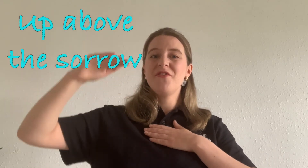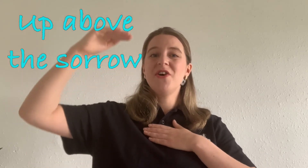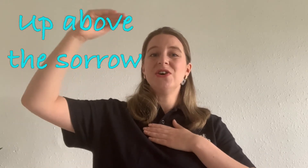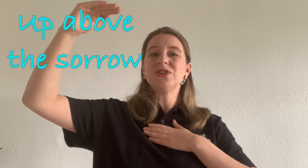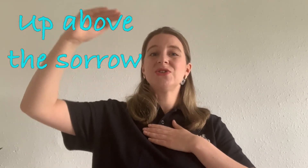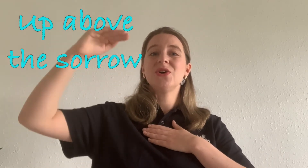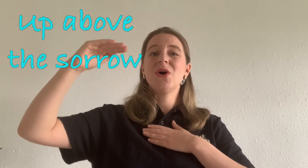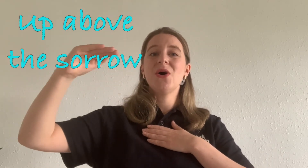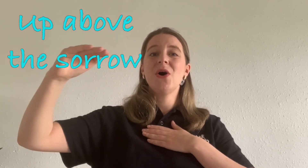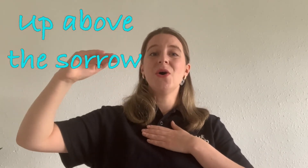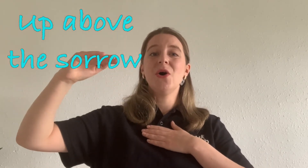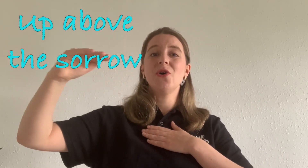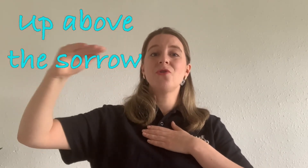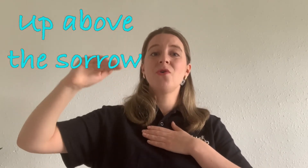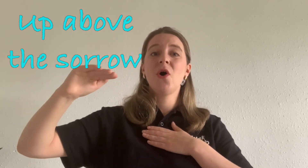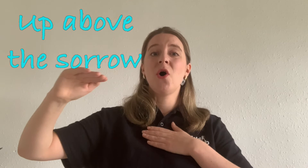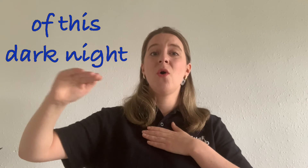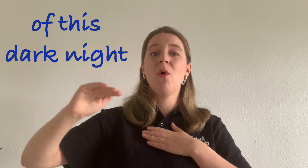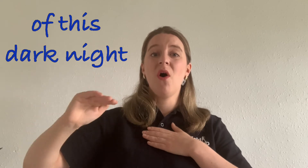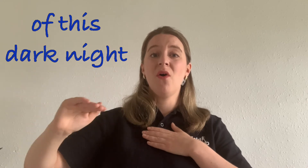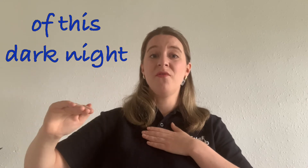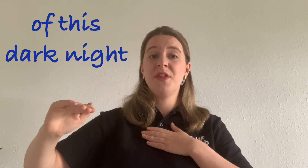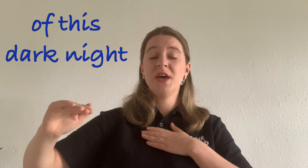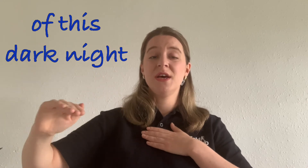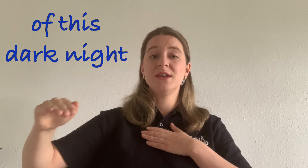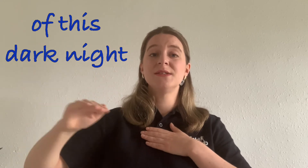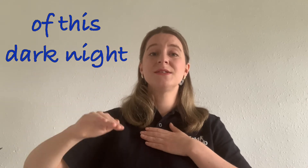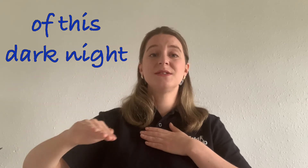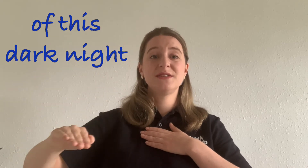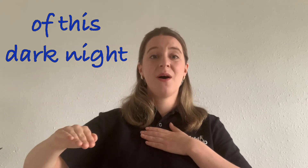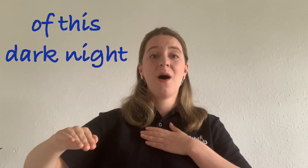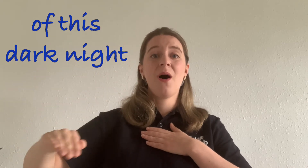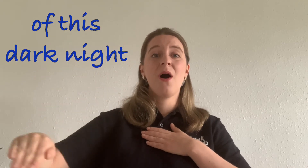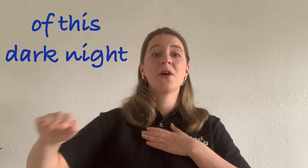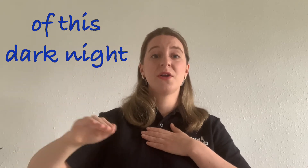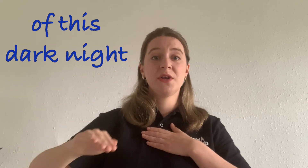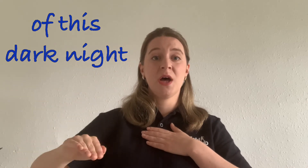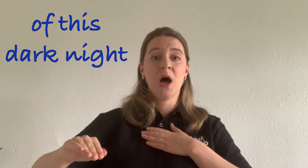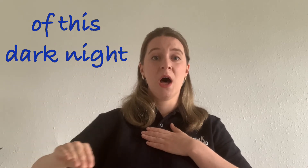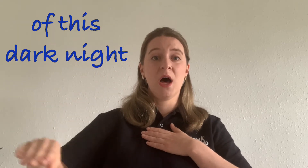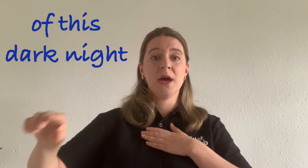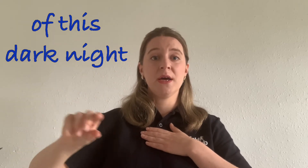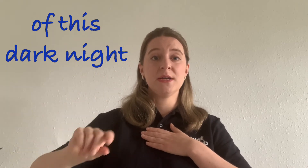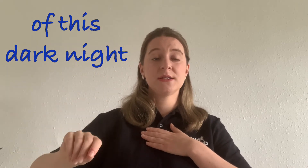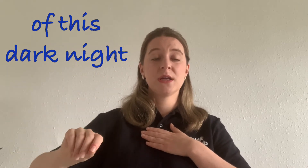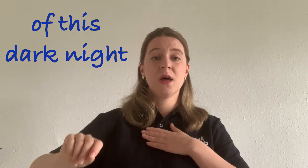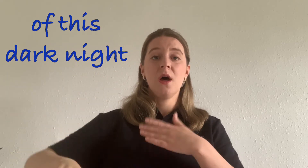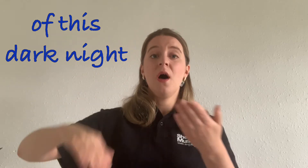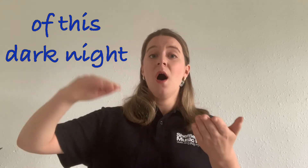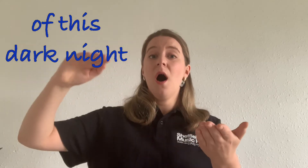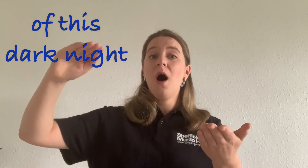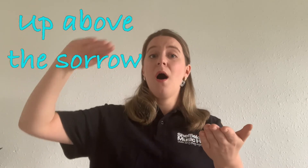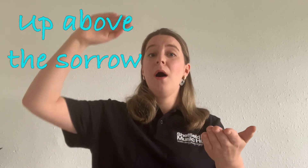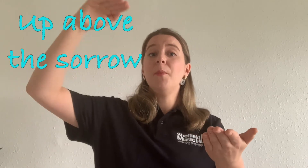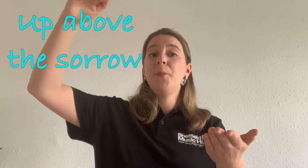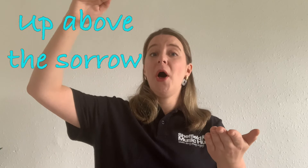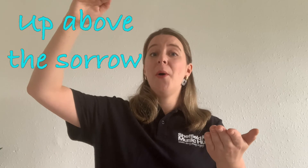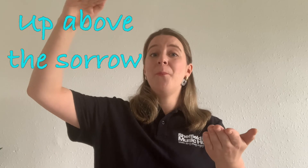the sorrow of this dark night. Up